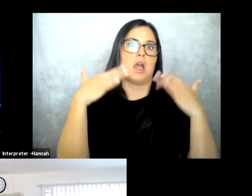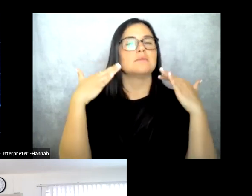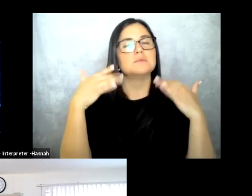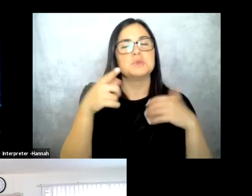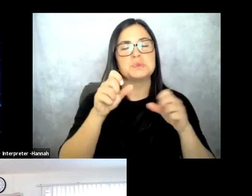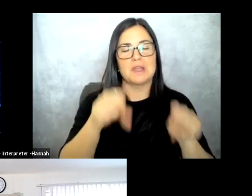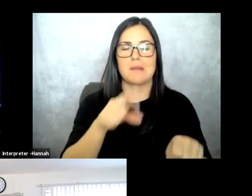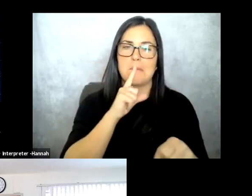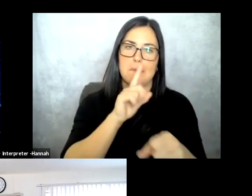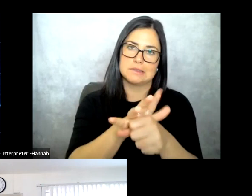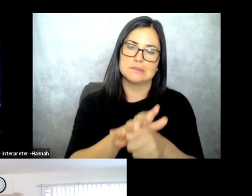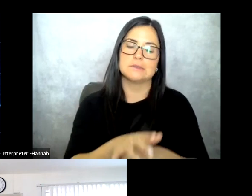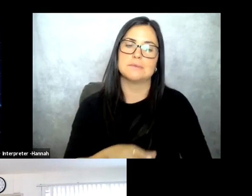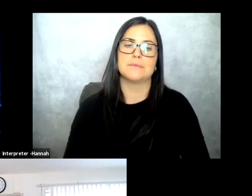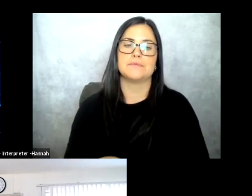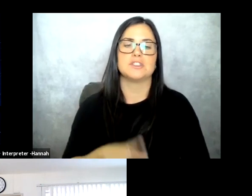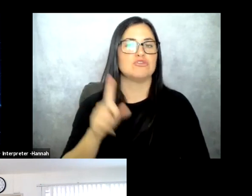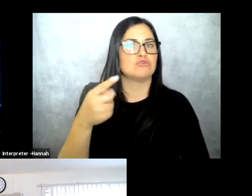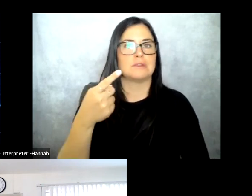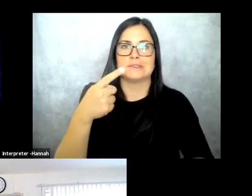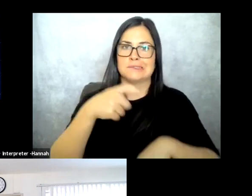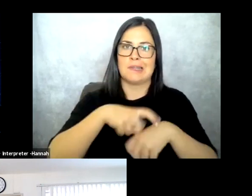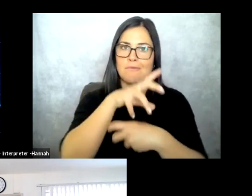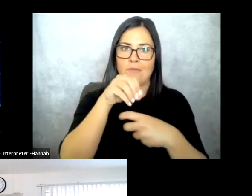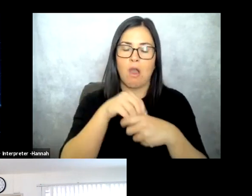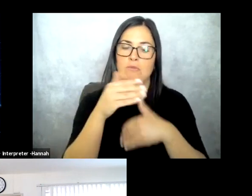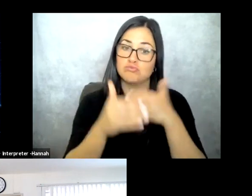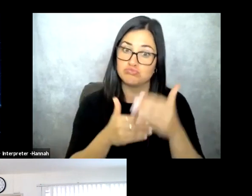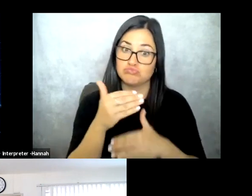you. It just takes some time and effort.